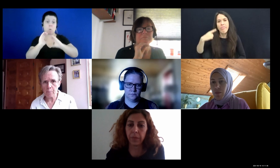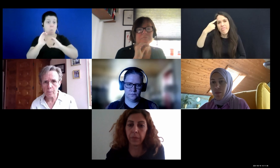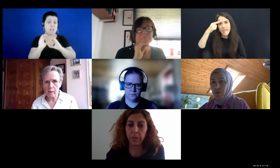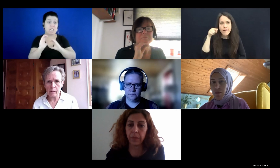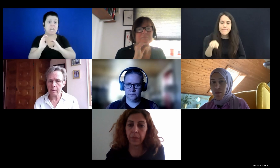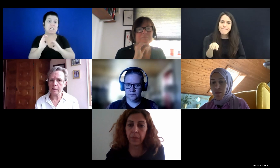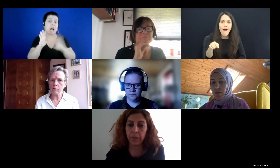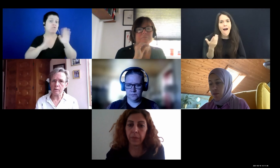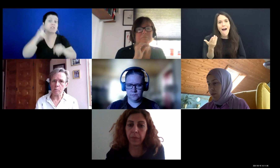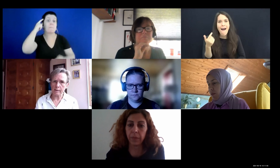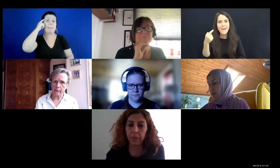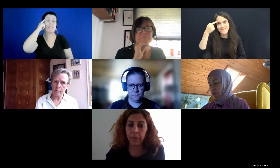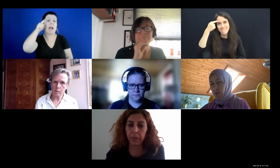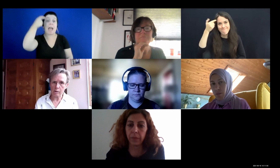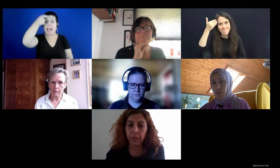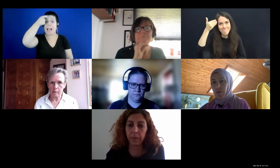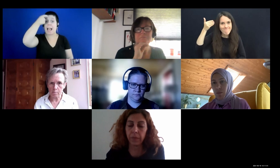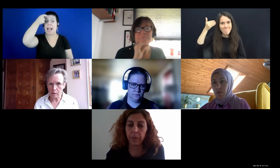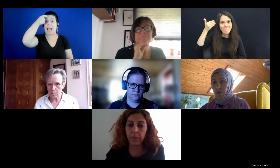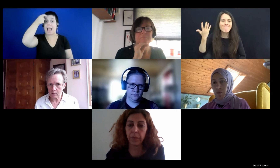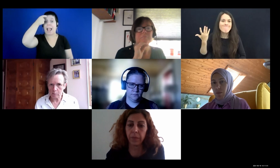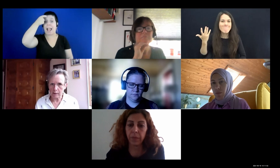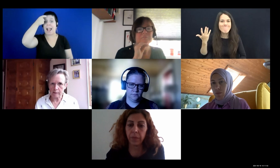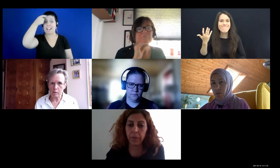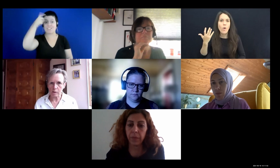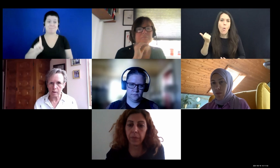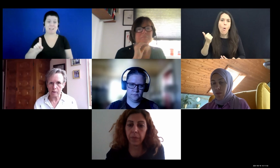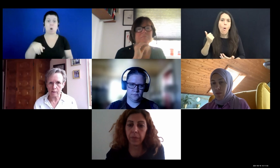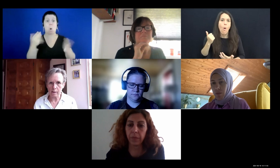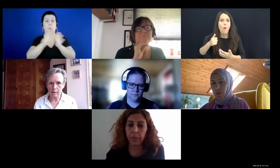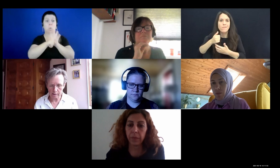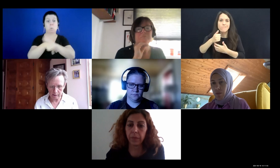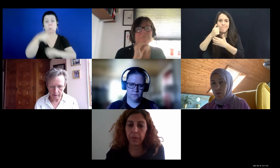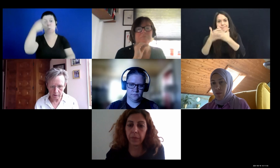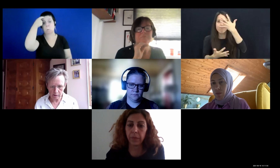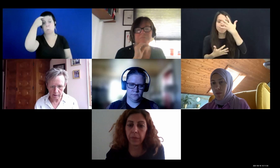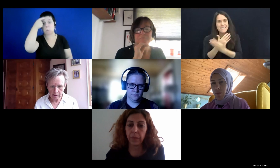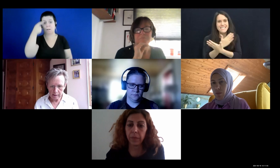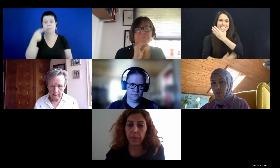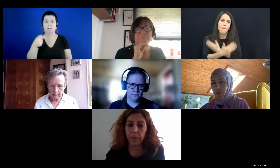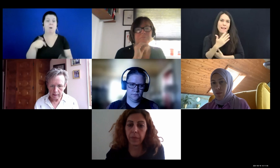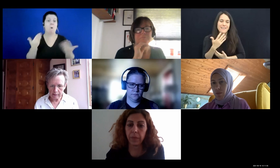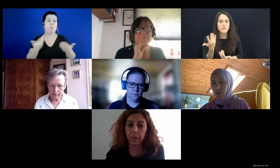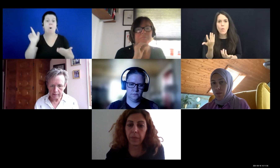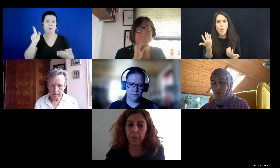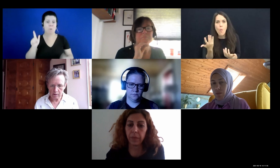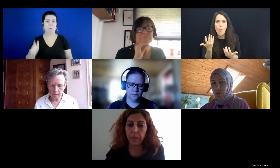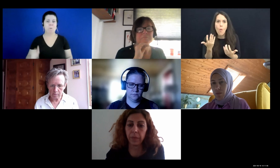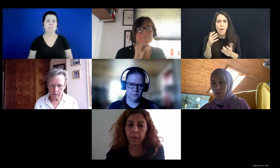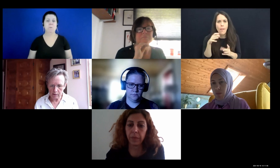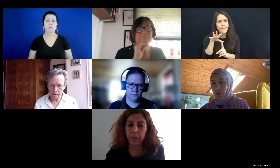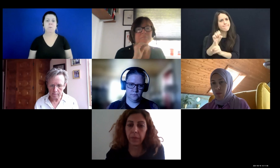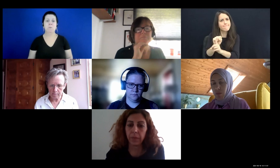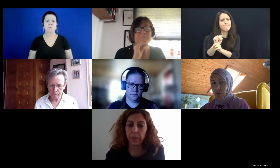to intellectual disability or multiple disability or such a diagnosis. And there's